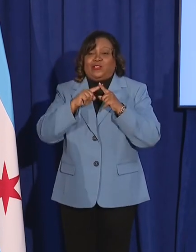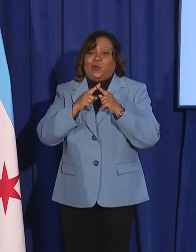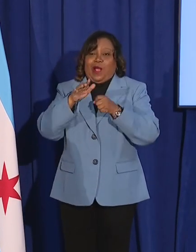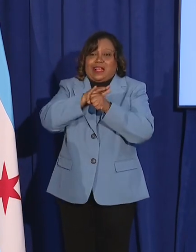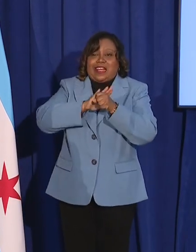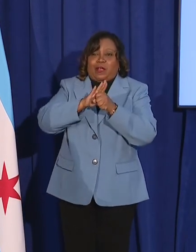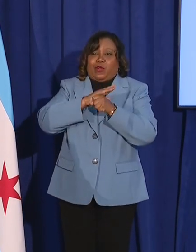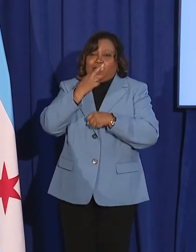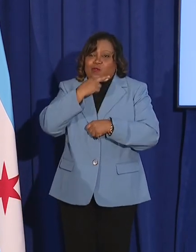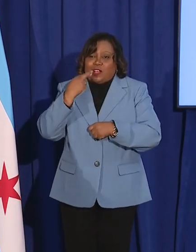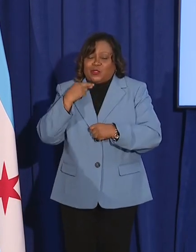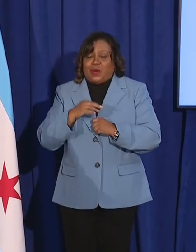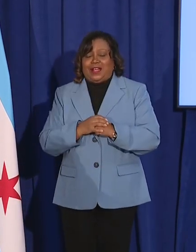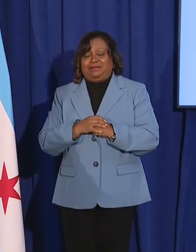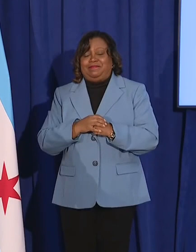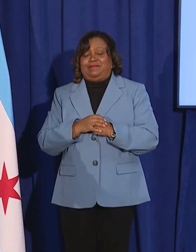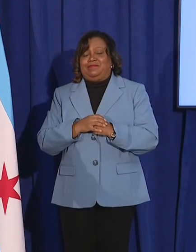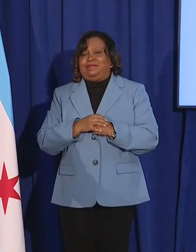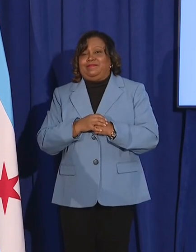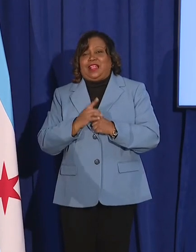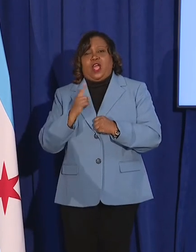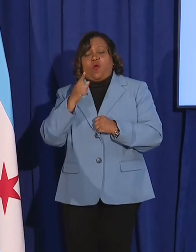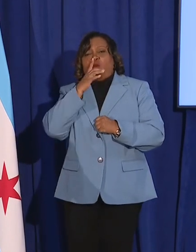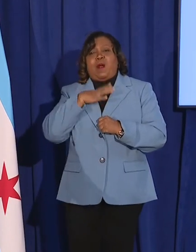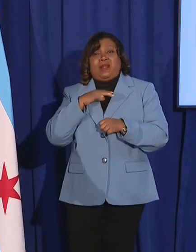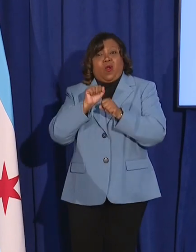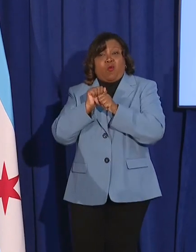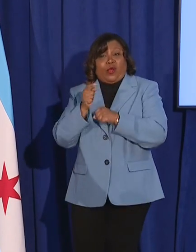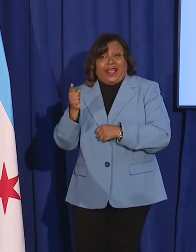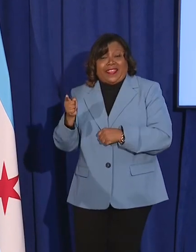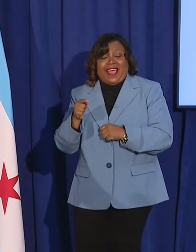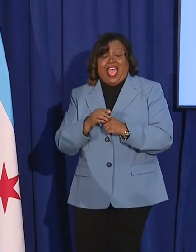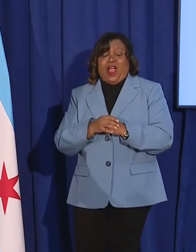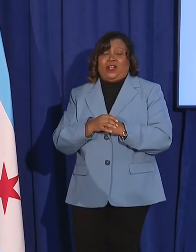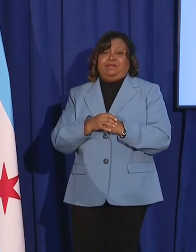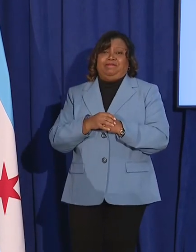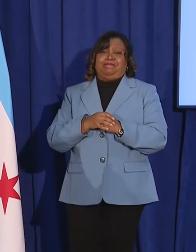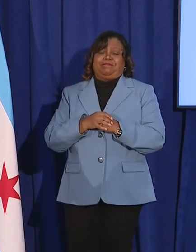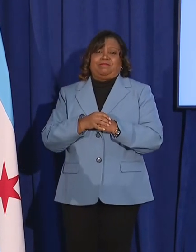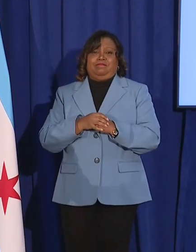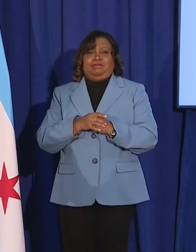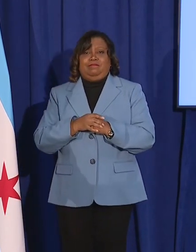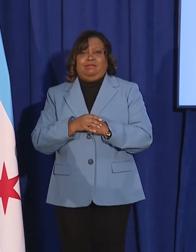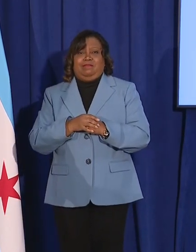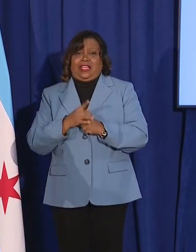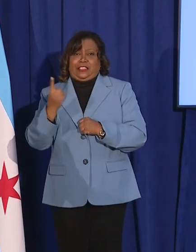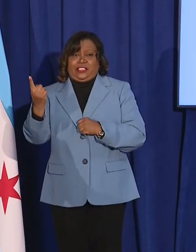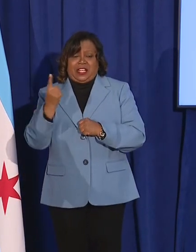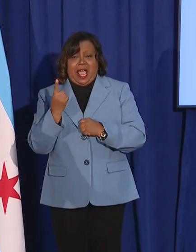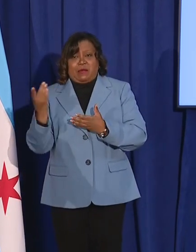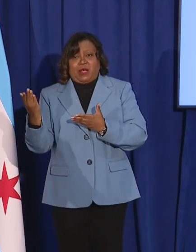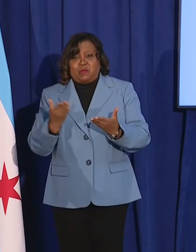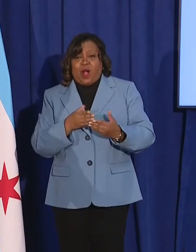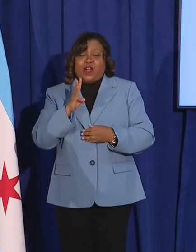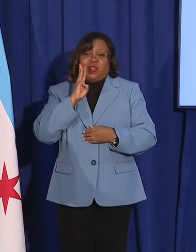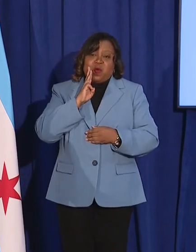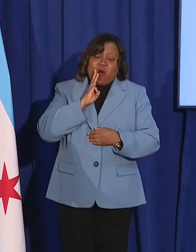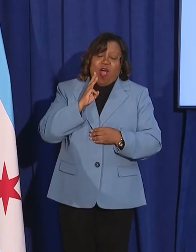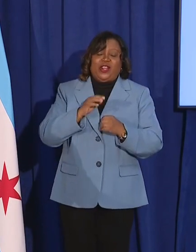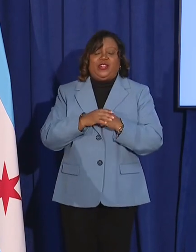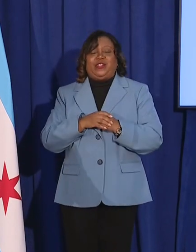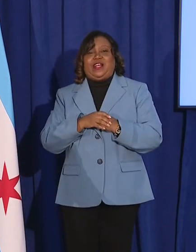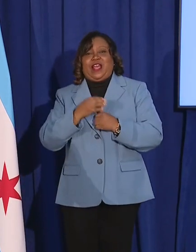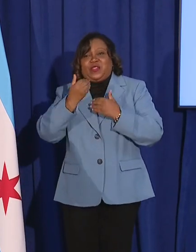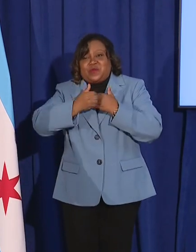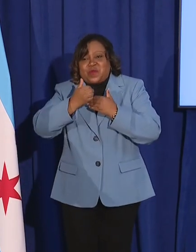neighborhood restaurant. And there was a woman that was working there. She came and brought the water and